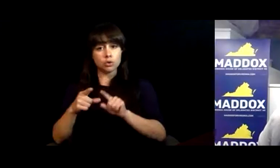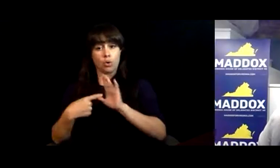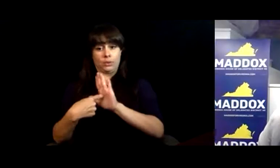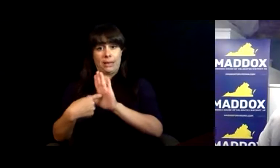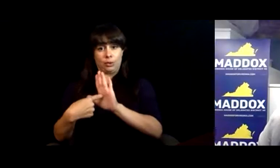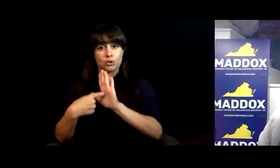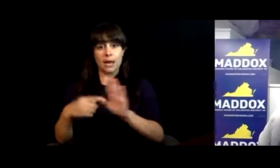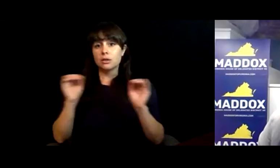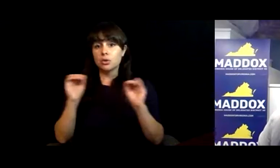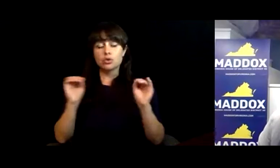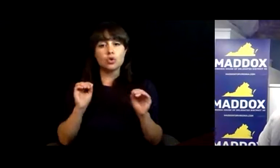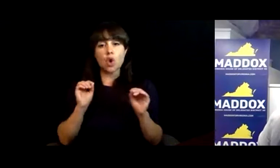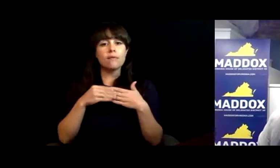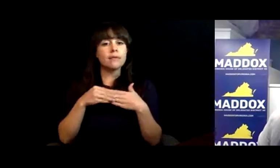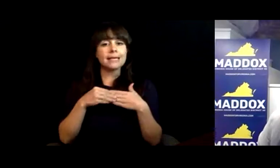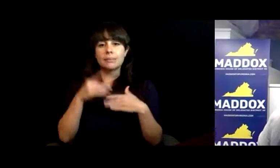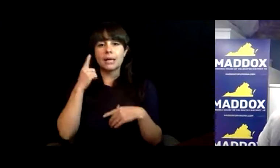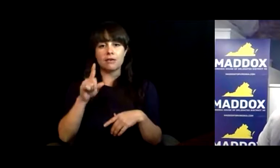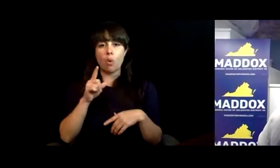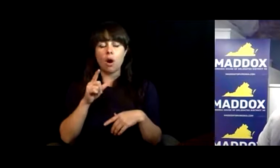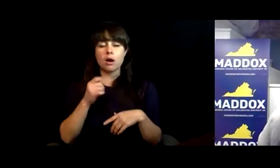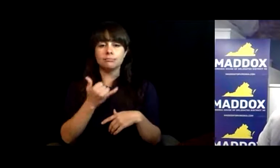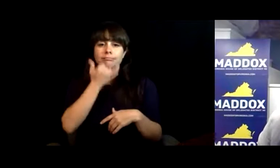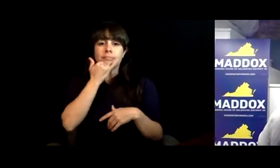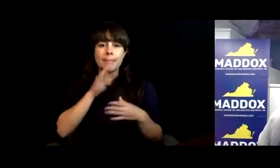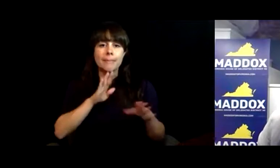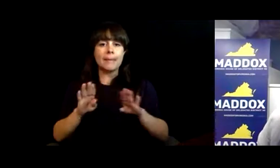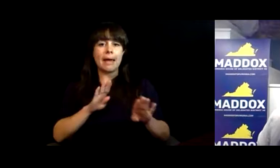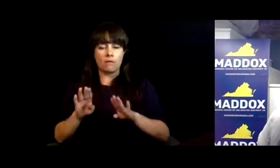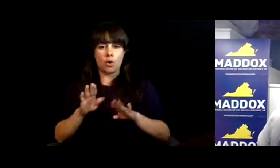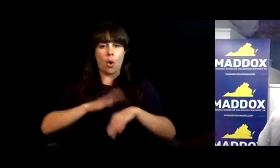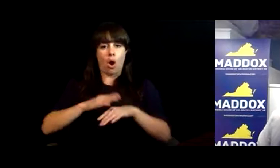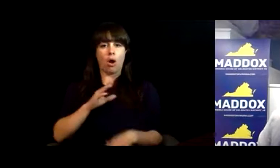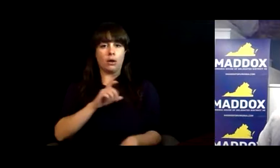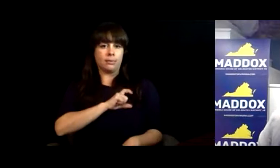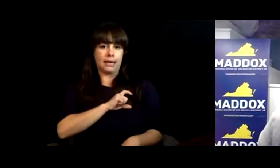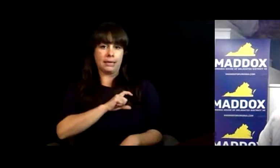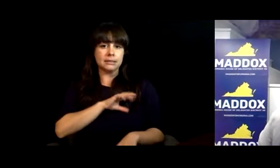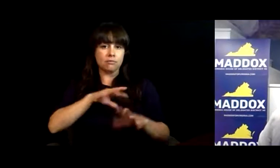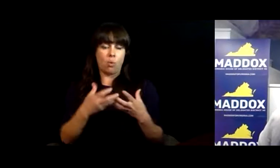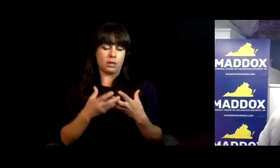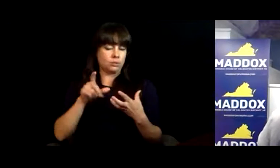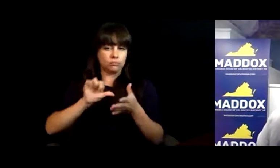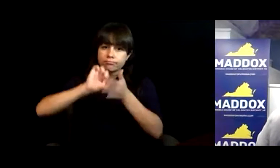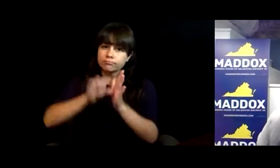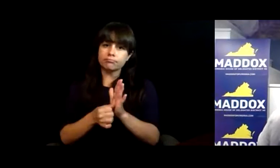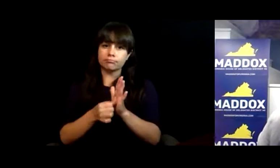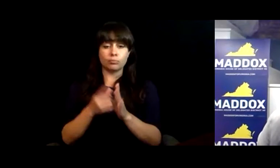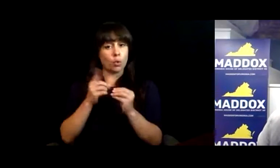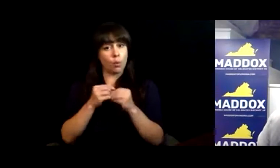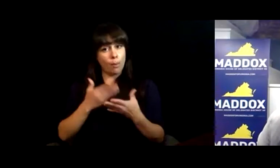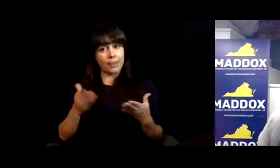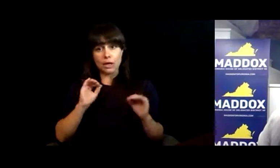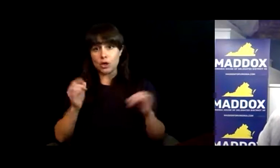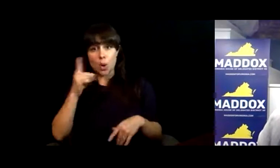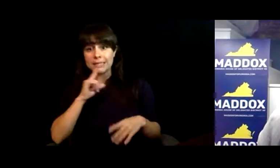for misbehavior on the police force and really bring that home. I think that there's one other thing that nobody is talking about, which